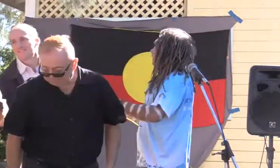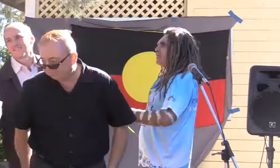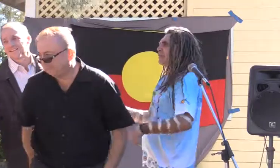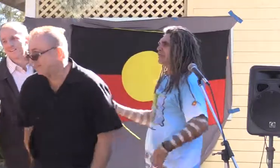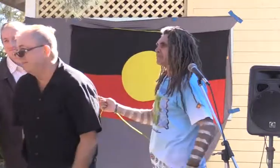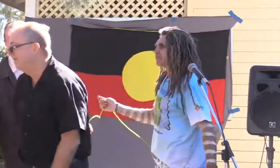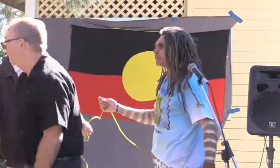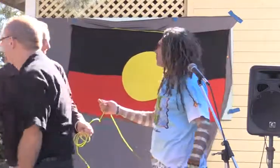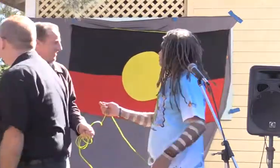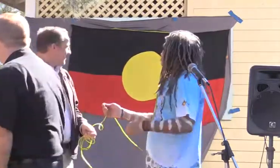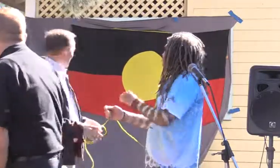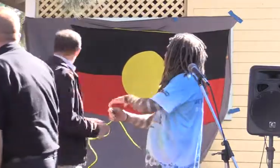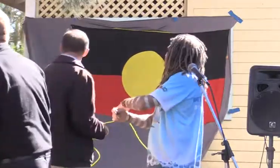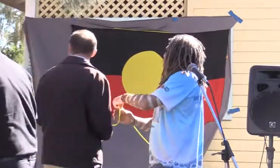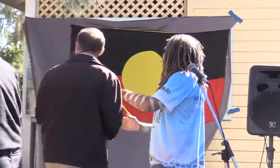you want